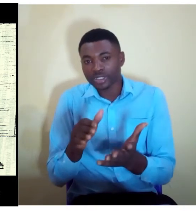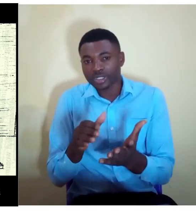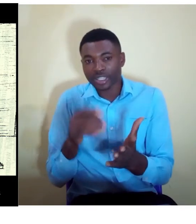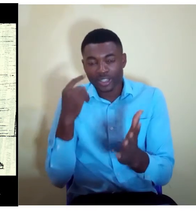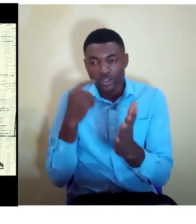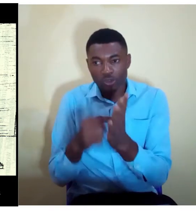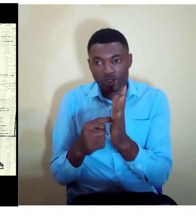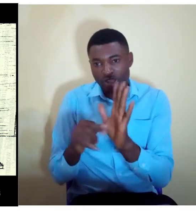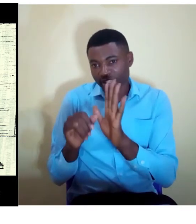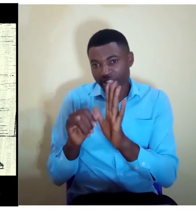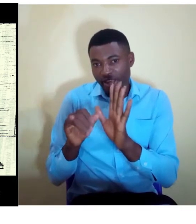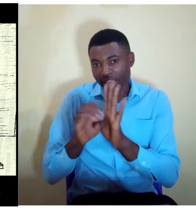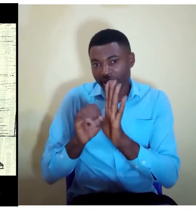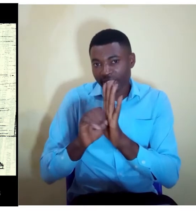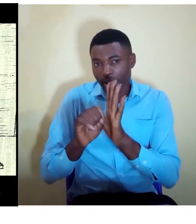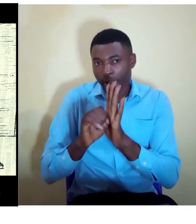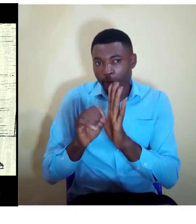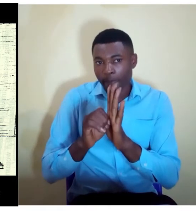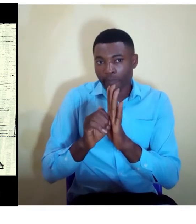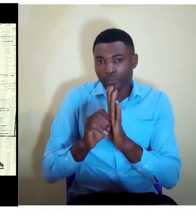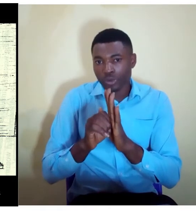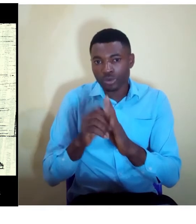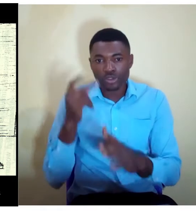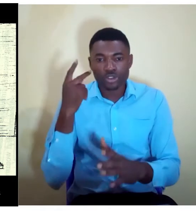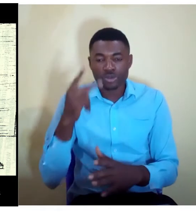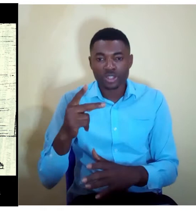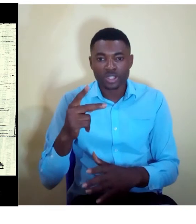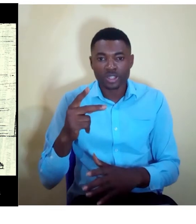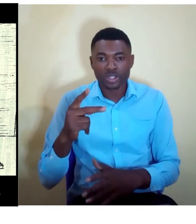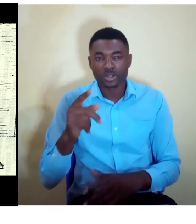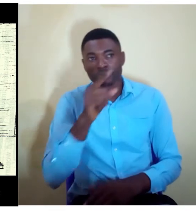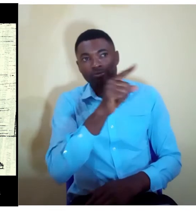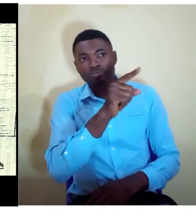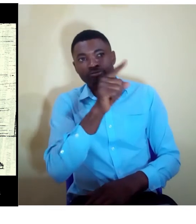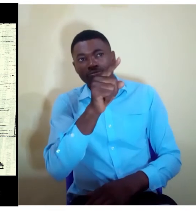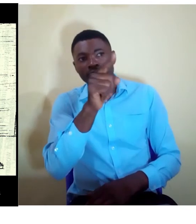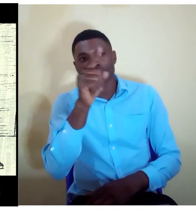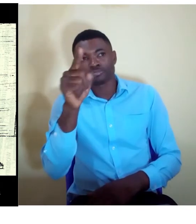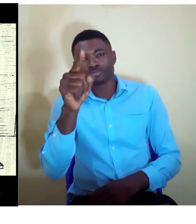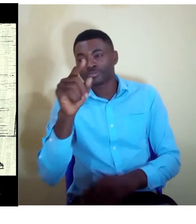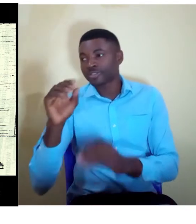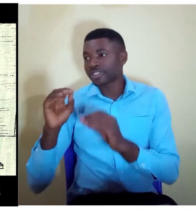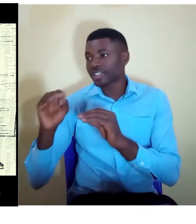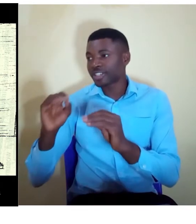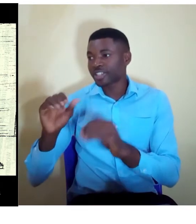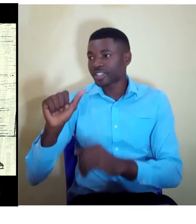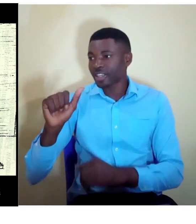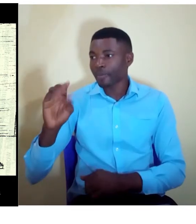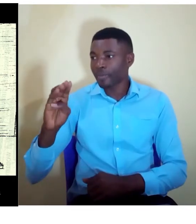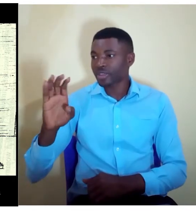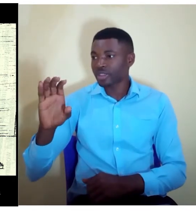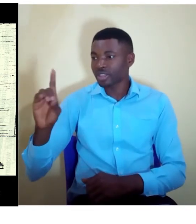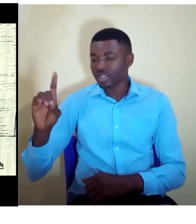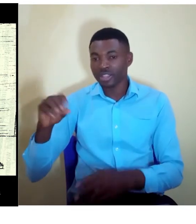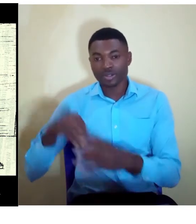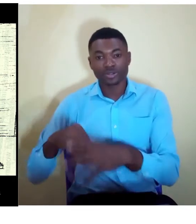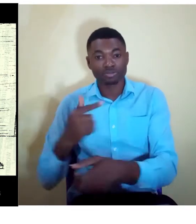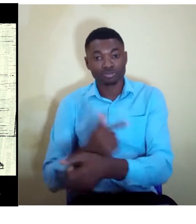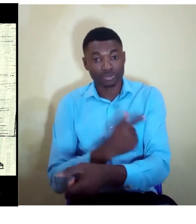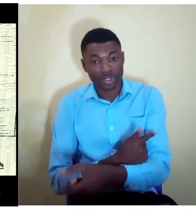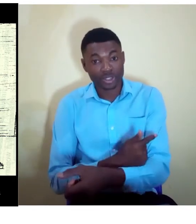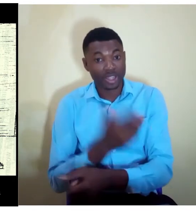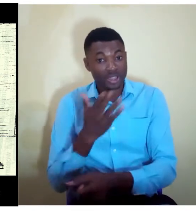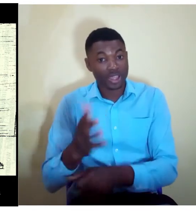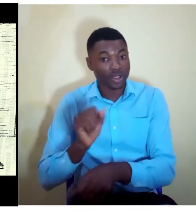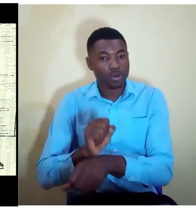this illustration which depicts him presenting the manual alphabet to the deaf in Ghana, where he served between